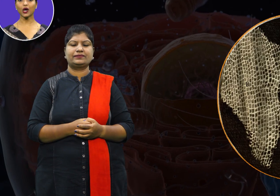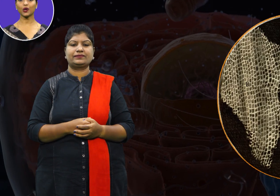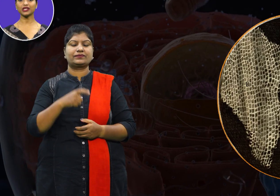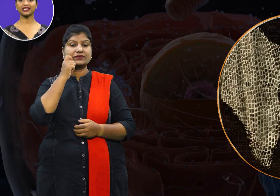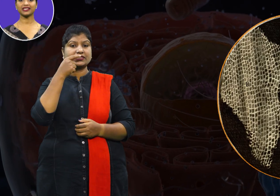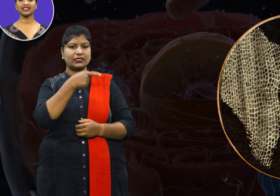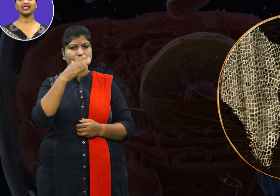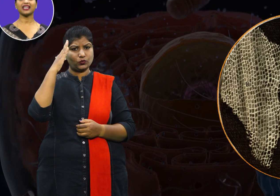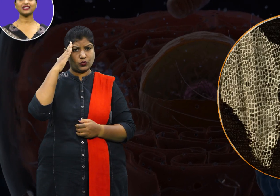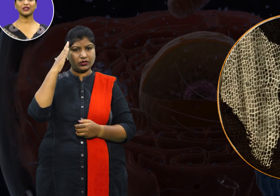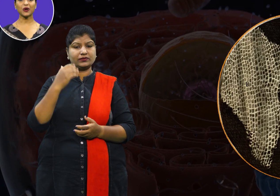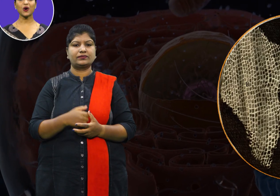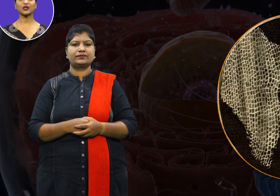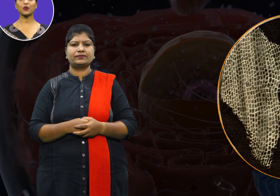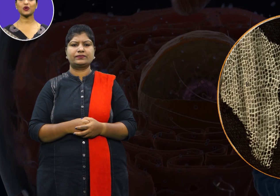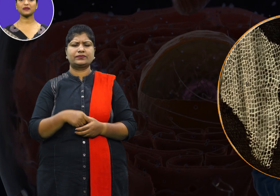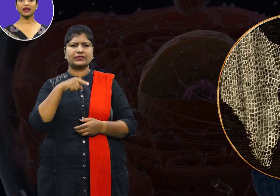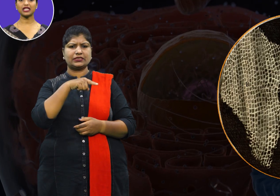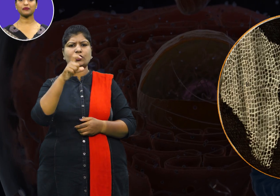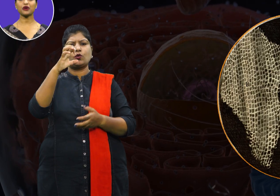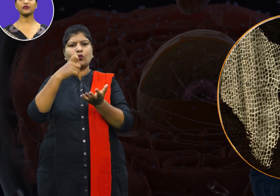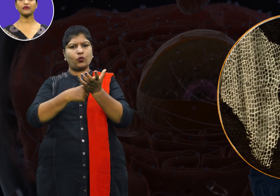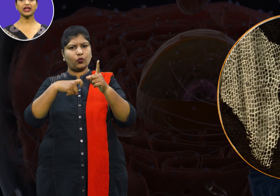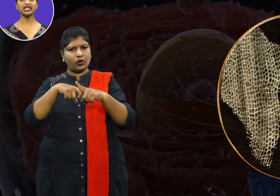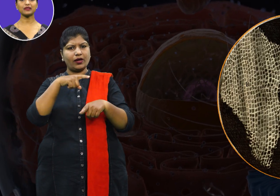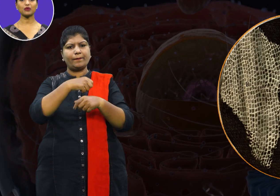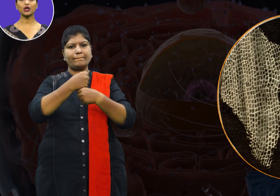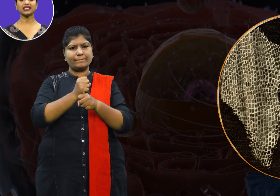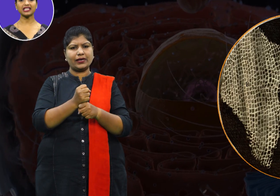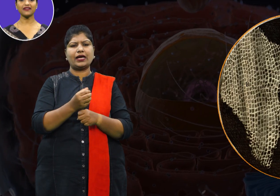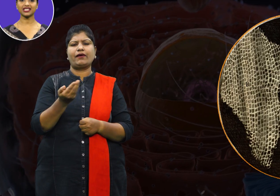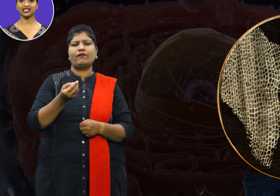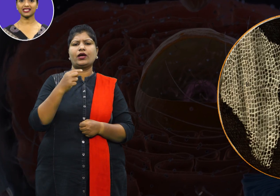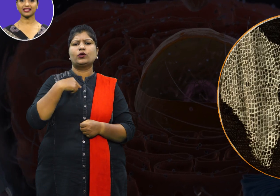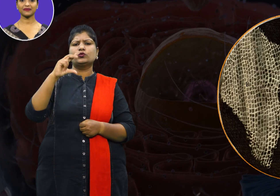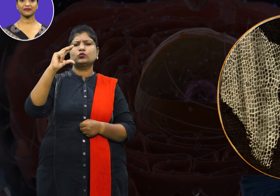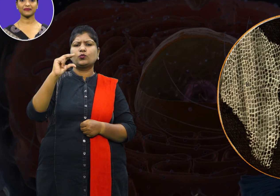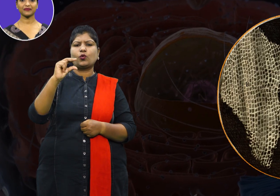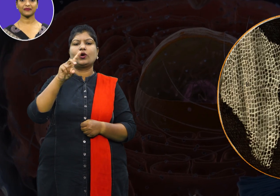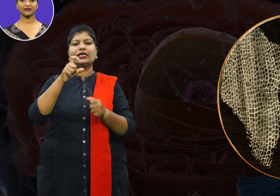He thought that the cork was made up of very small cavities.